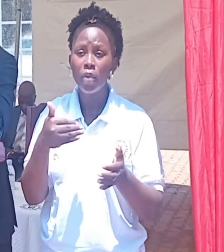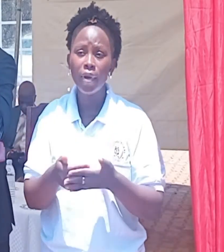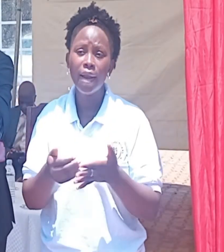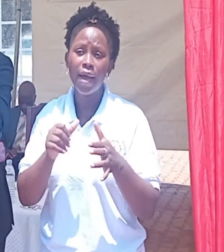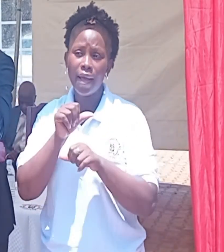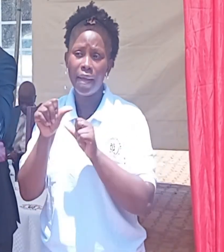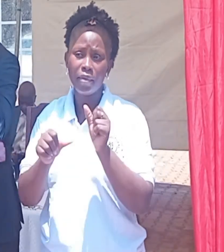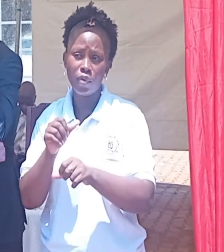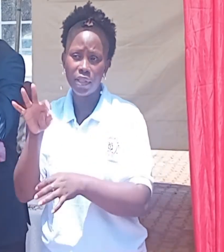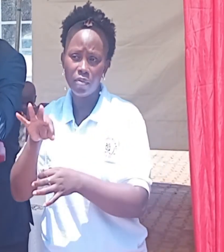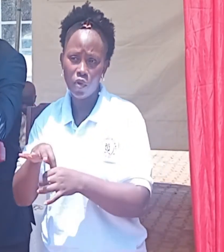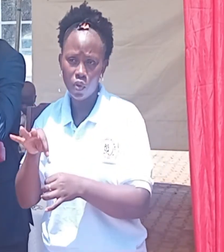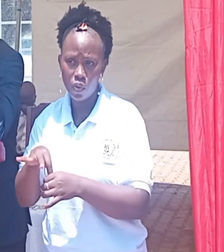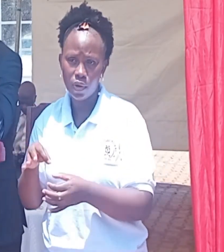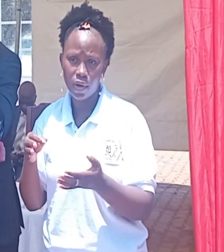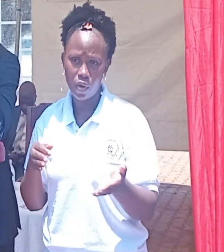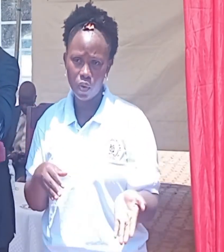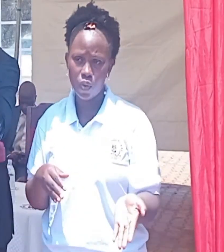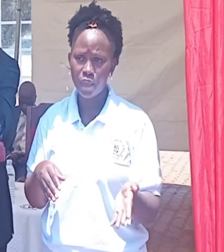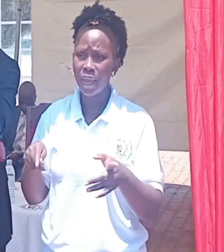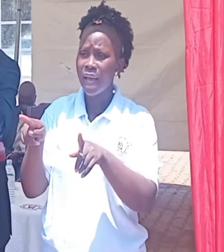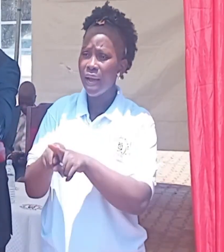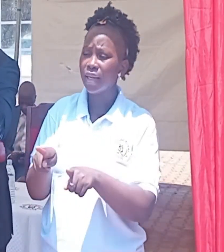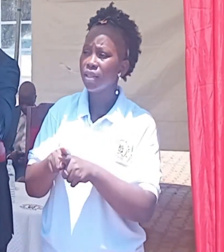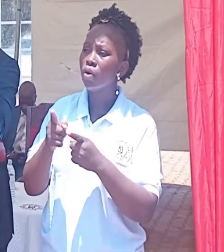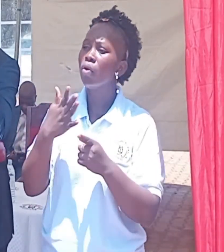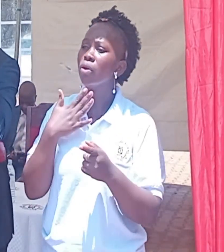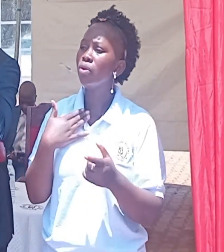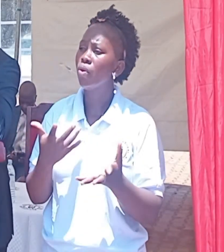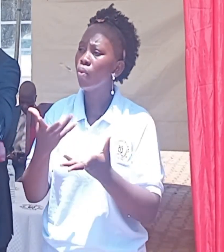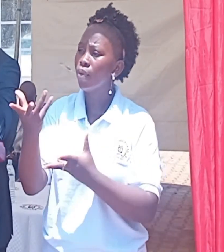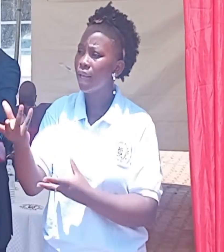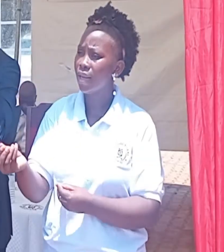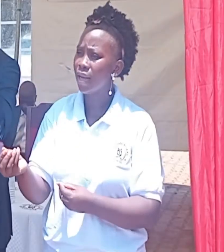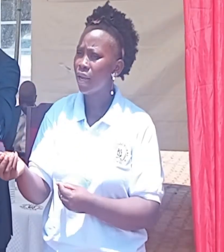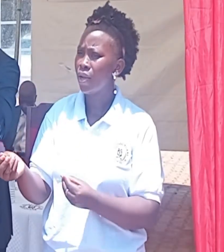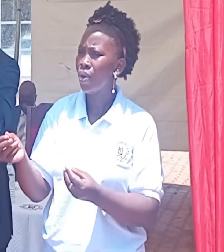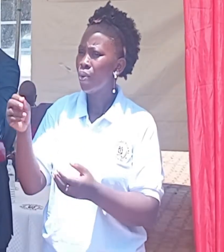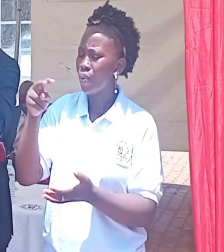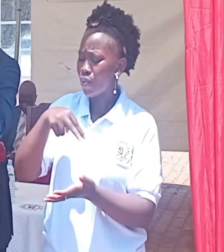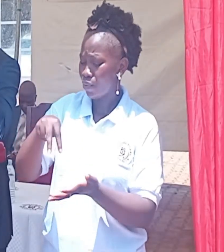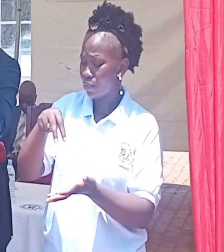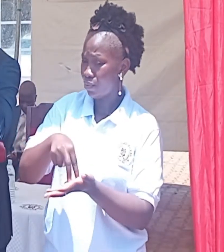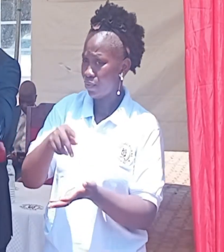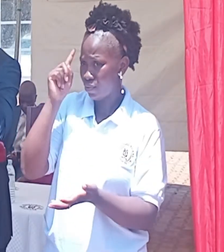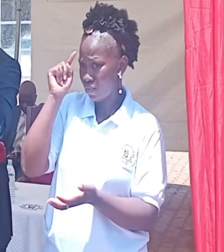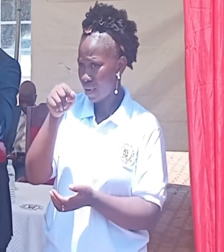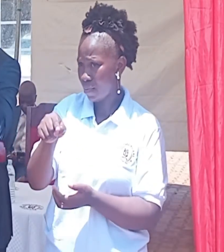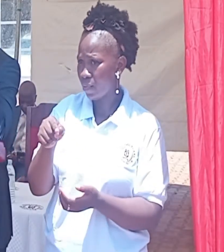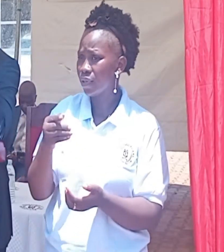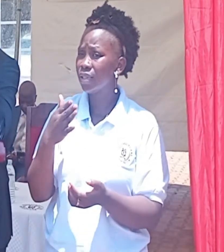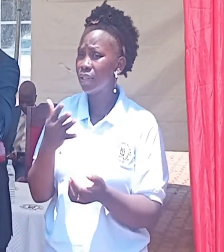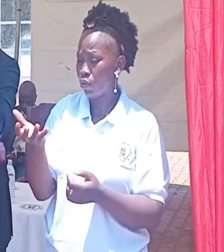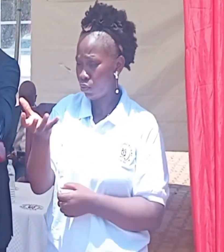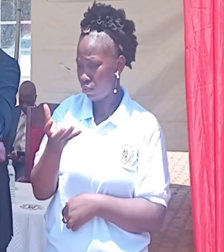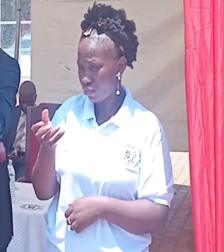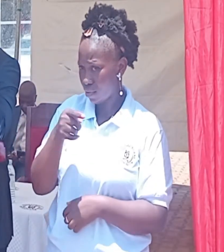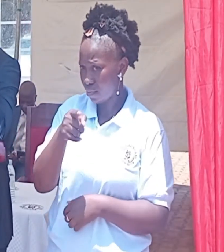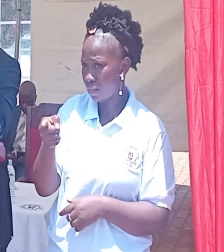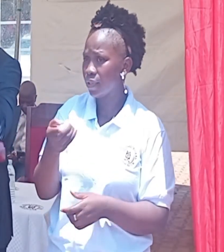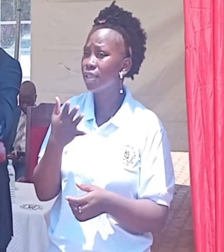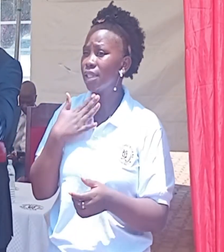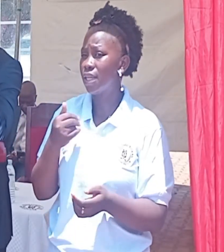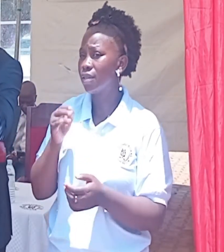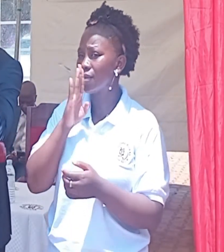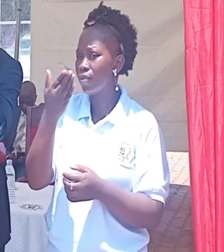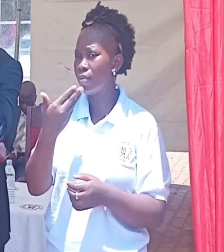mu kulonda okwo. Ate olina ogenda okusunsulwamu kyetaagisa obeere n'abantu babiri,